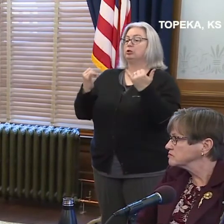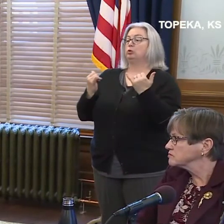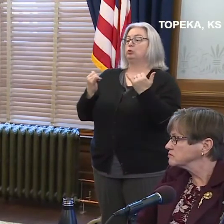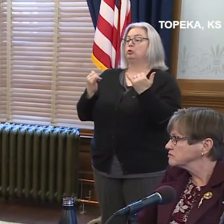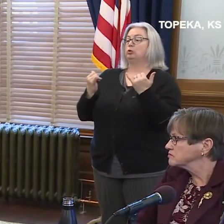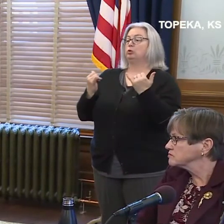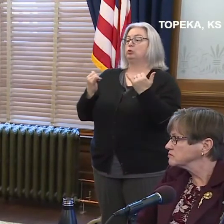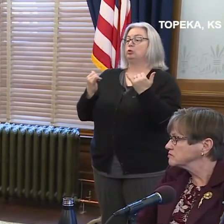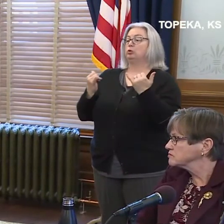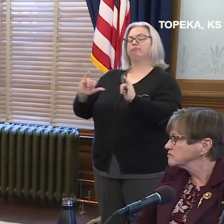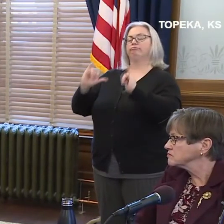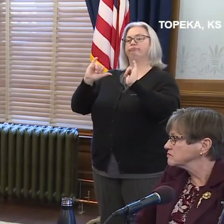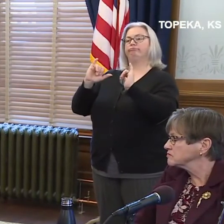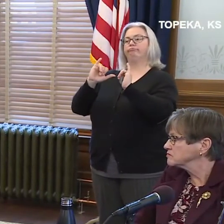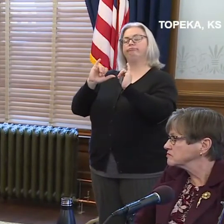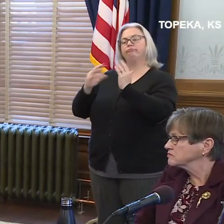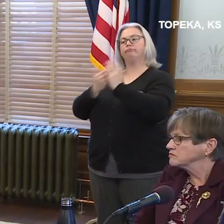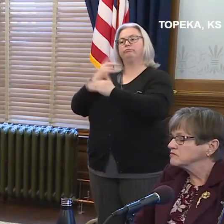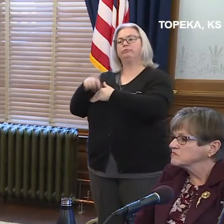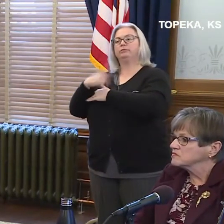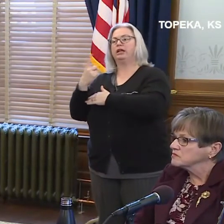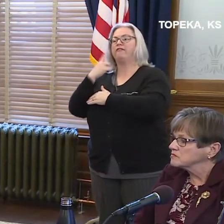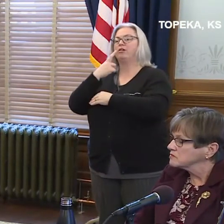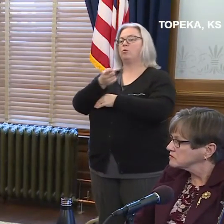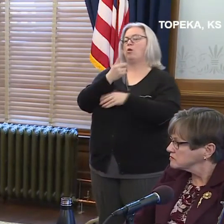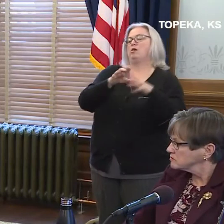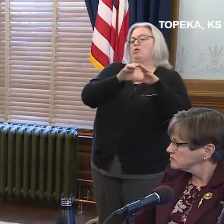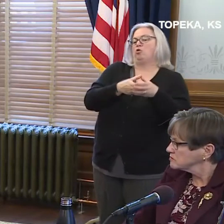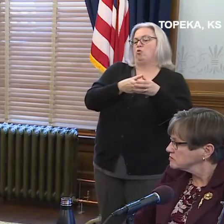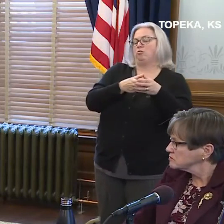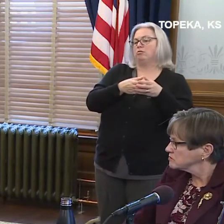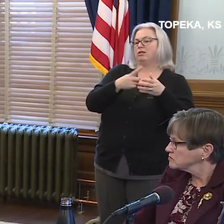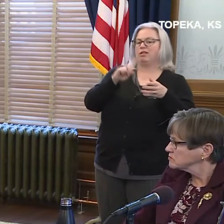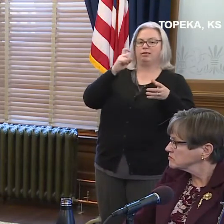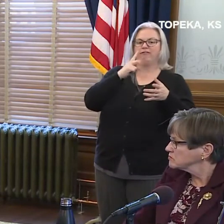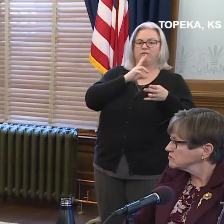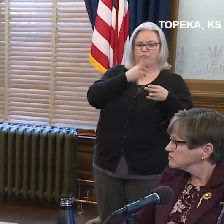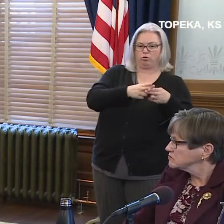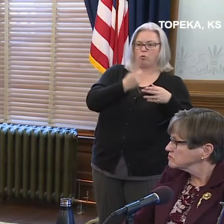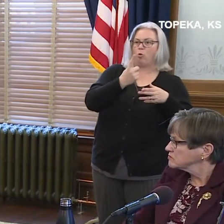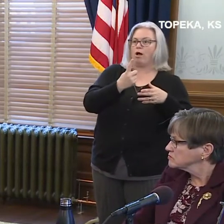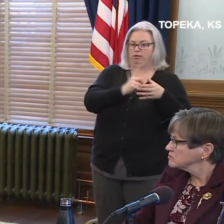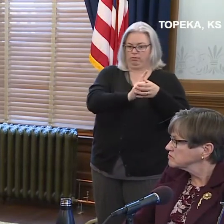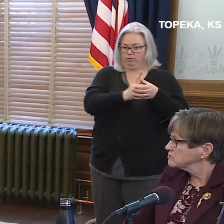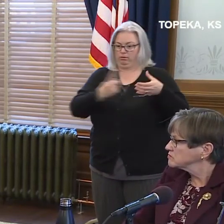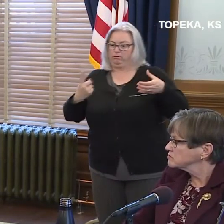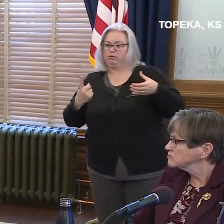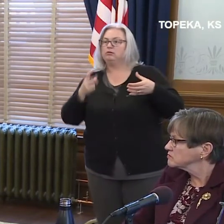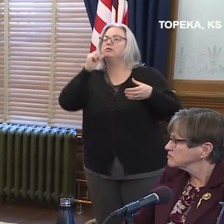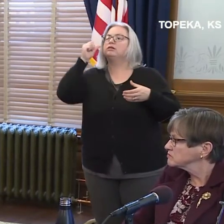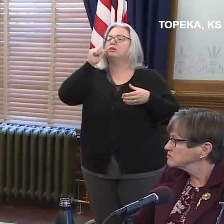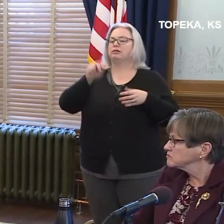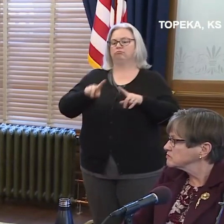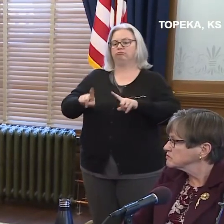very interesting day. We brought from one cohort of the unit, as the governor pointed out yesterday, we sampled